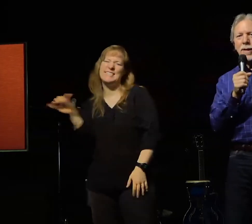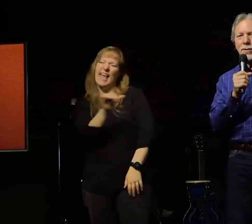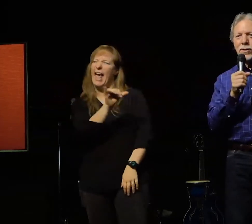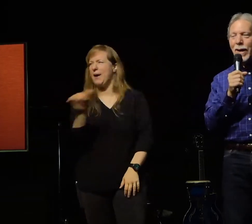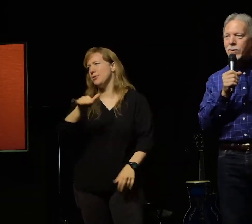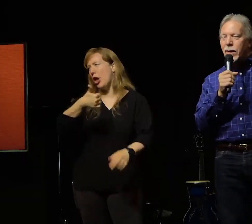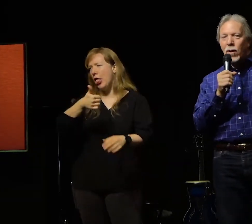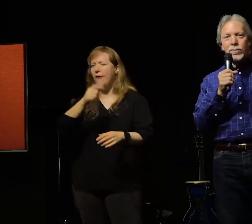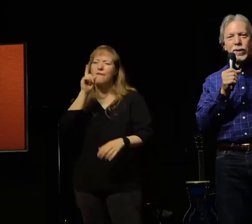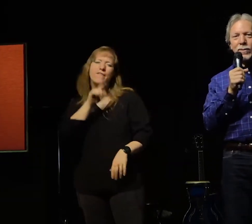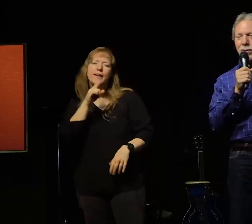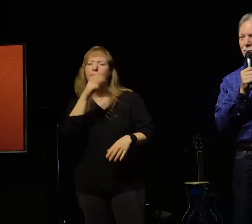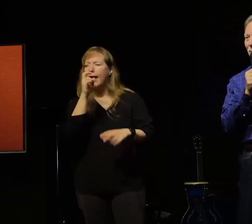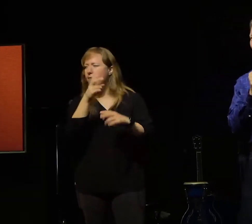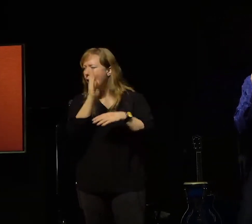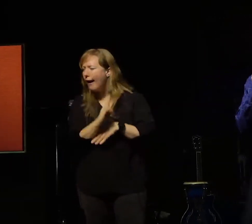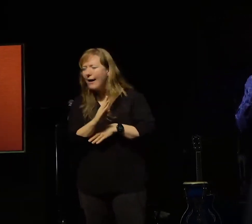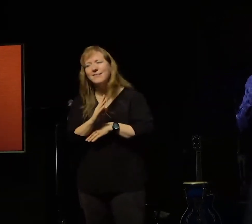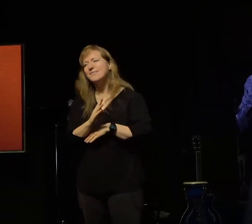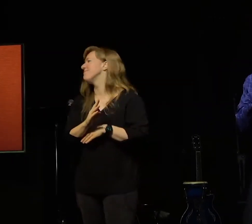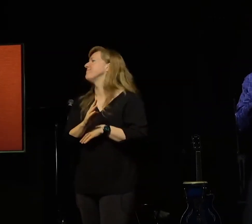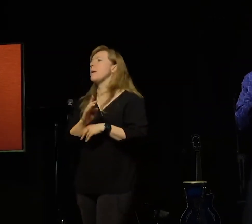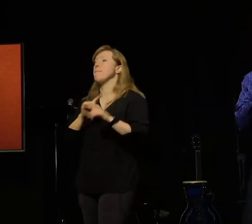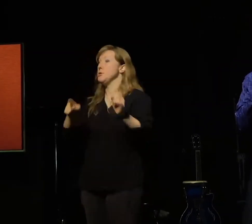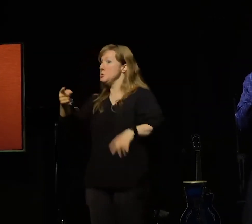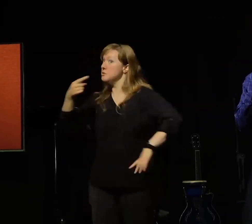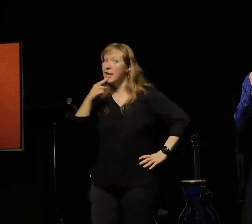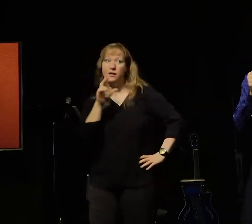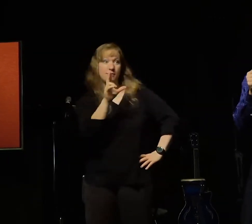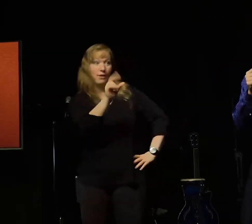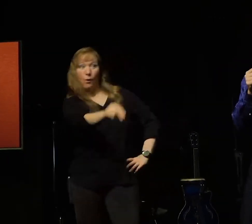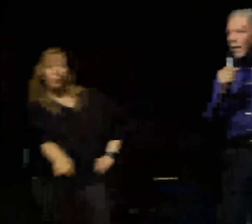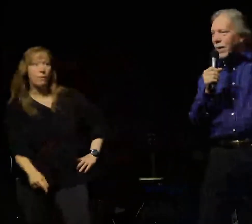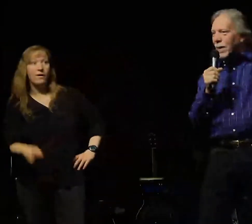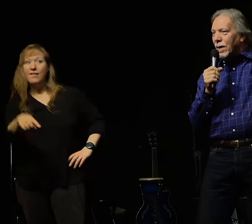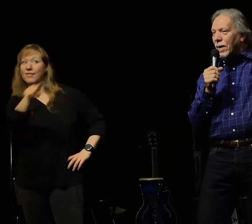bringing Jesus out and saying, nope, Jesus, Jesus is the only way.